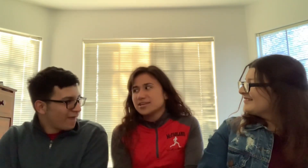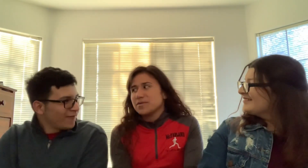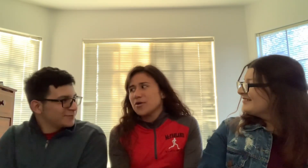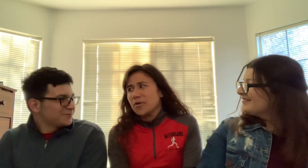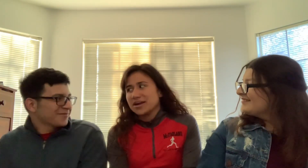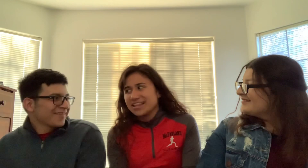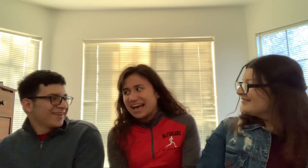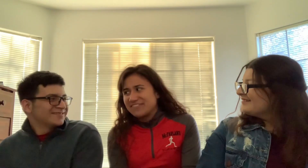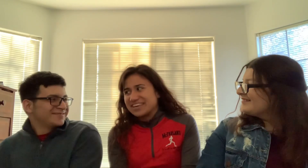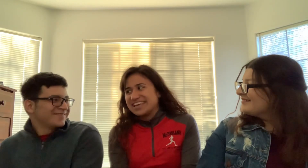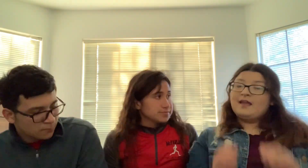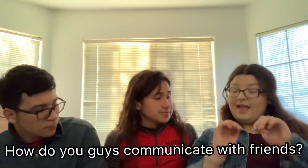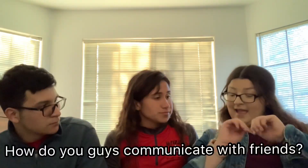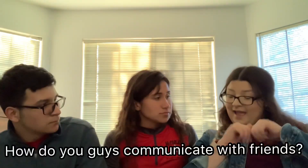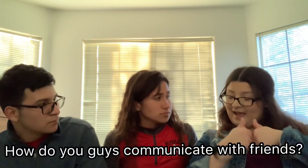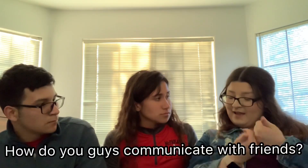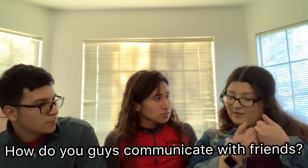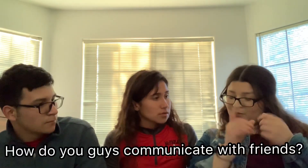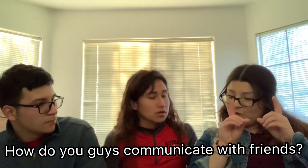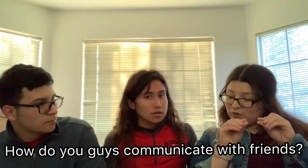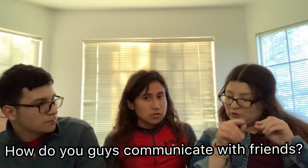I know a little bit. Why are you laughing?